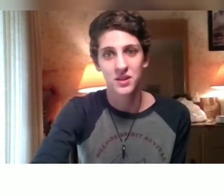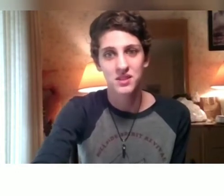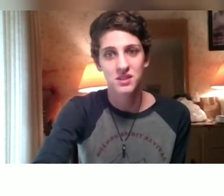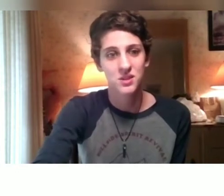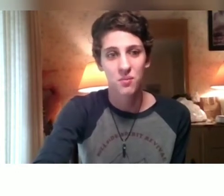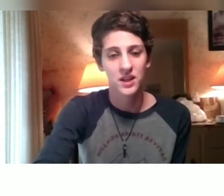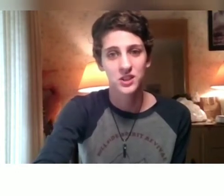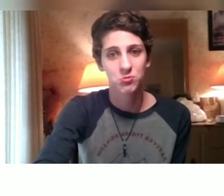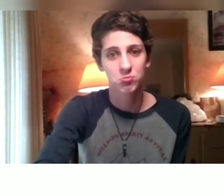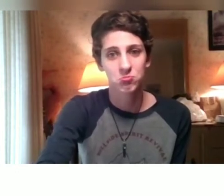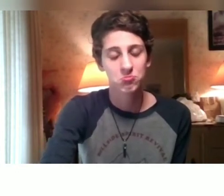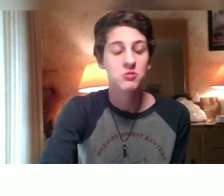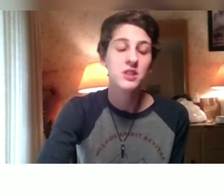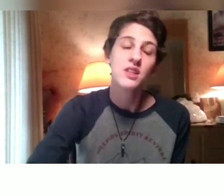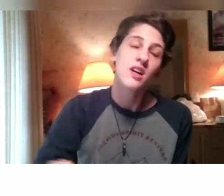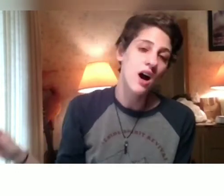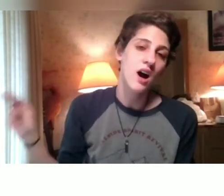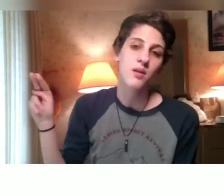nephews so much.